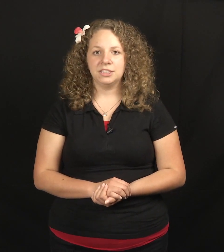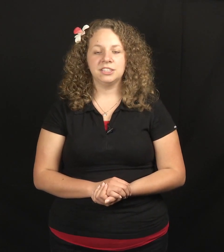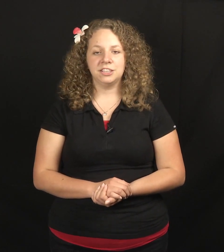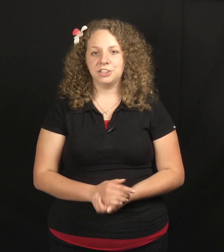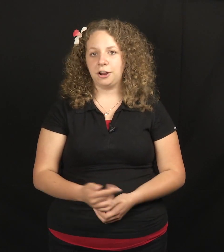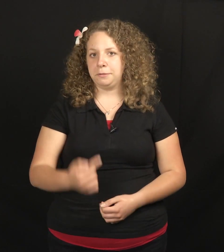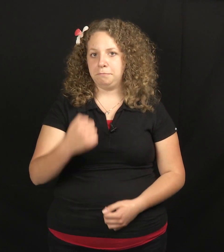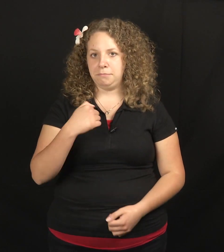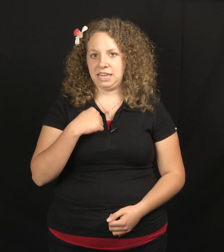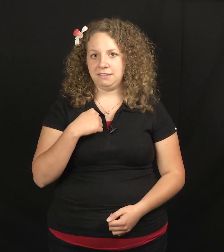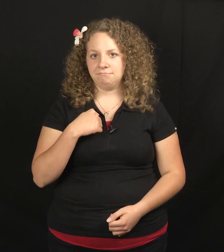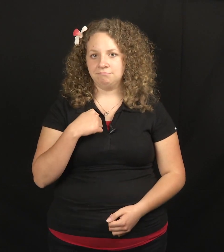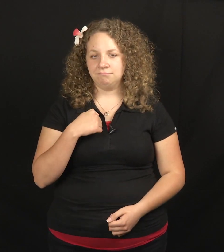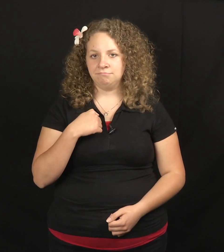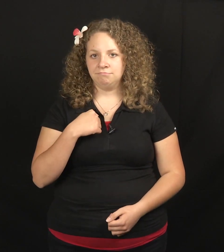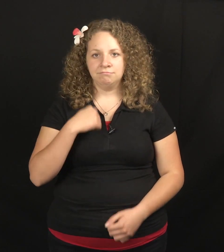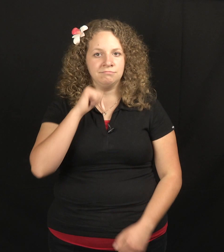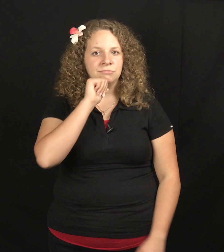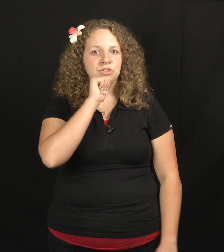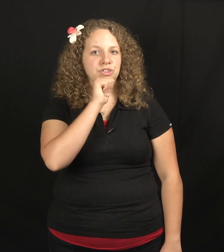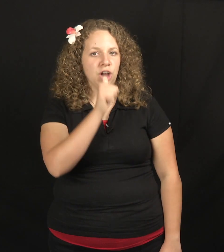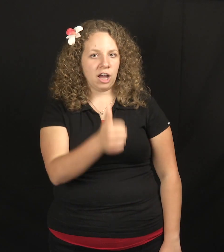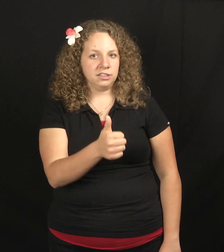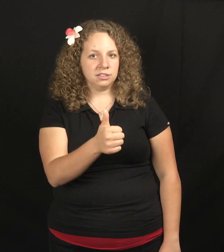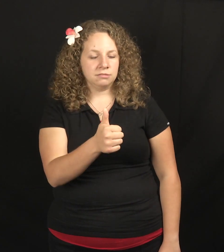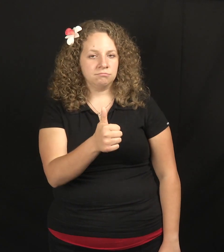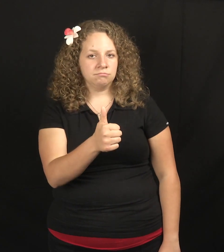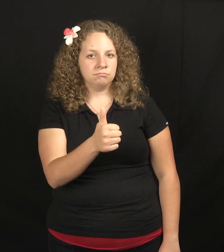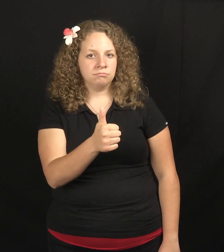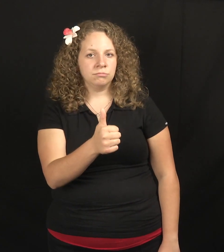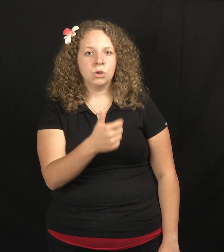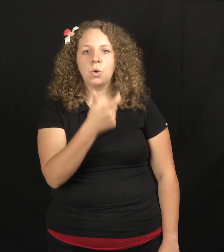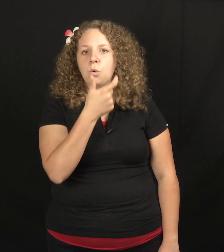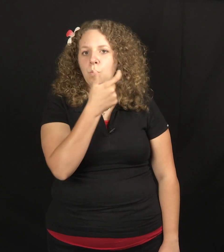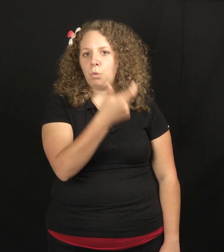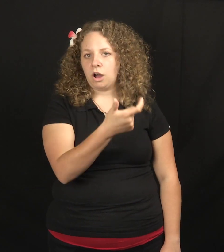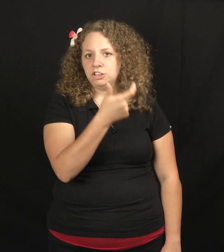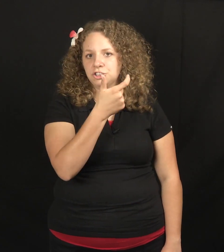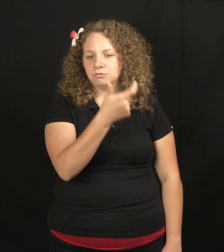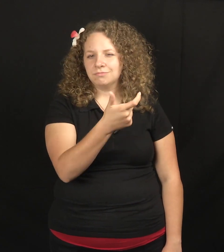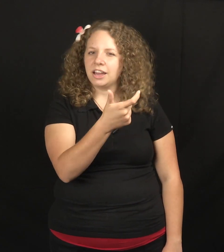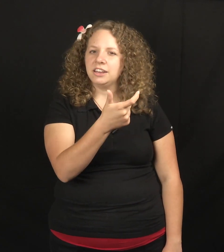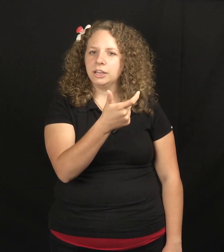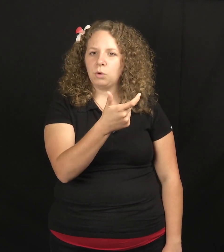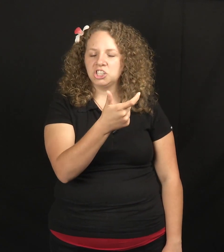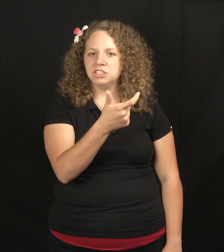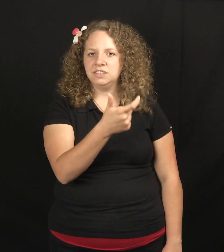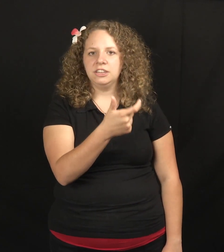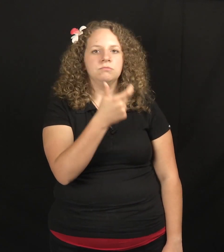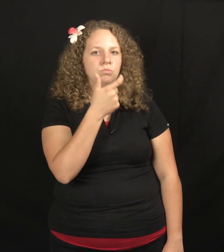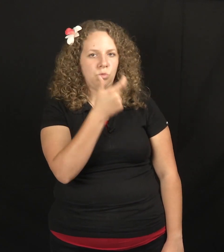signs are me, not, watch, kind of like watching TV,